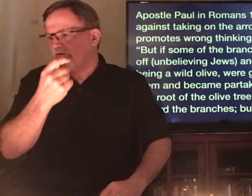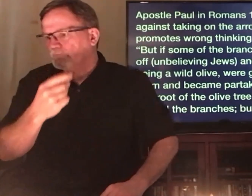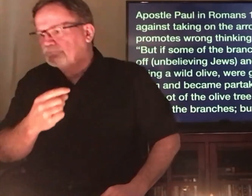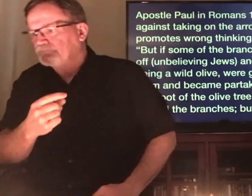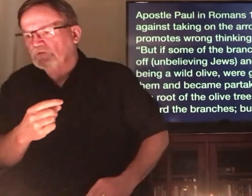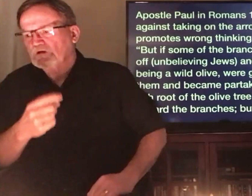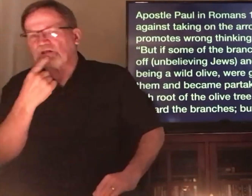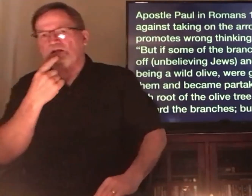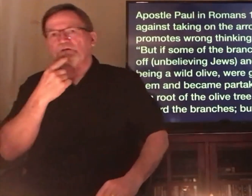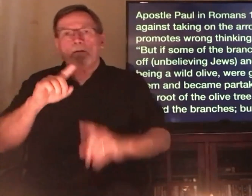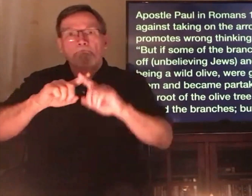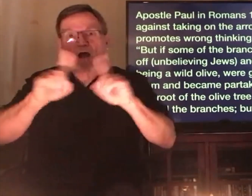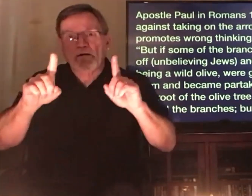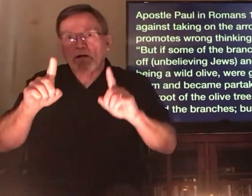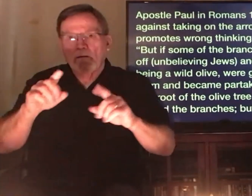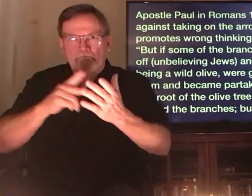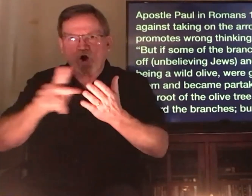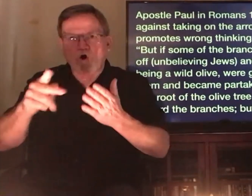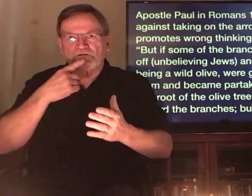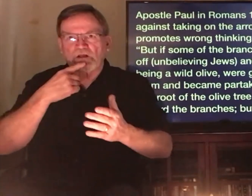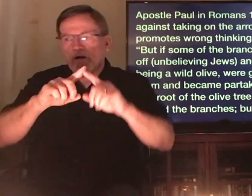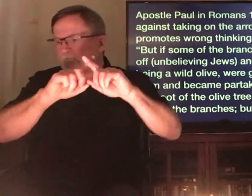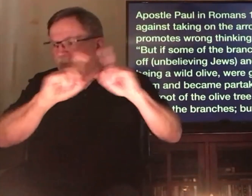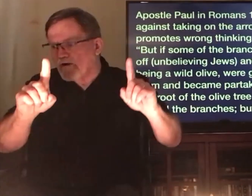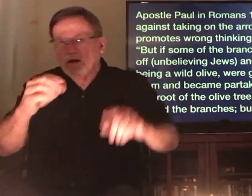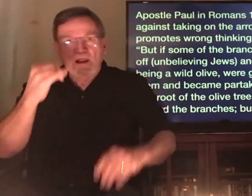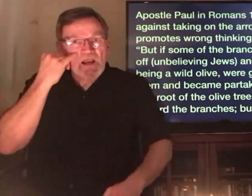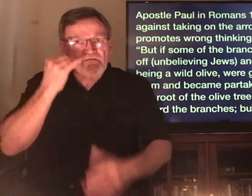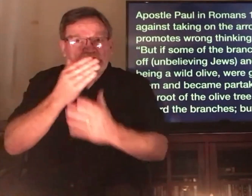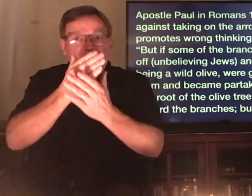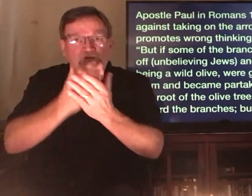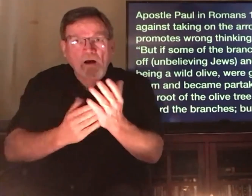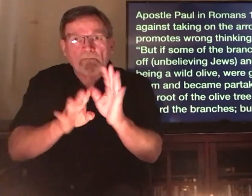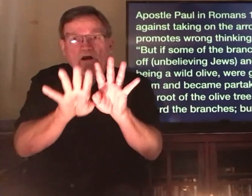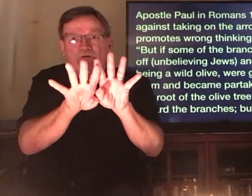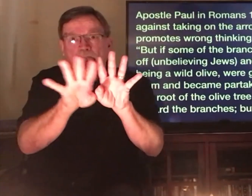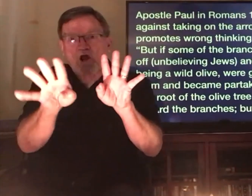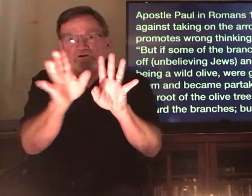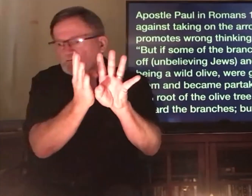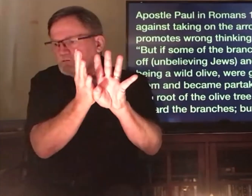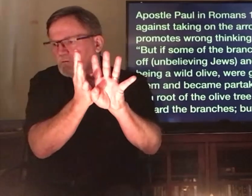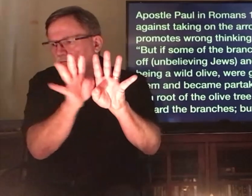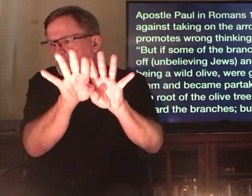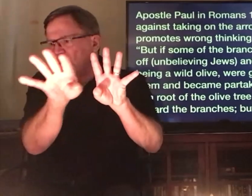people. Why? Because the Jews rejected Yeshua, Messiah.